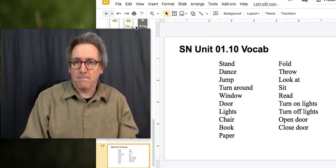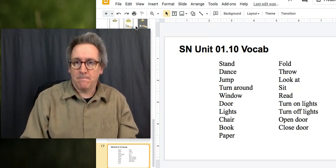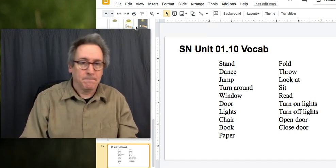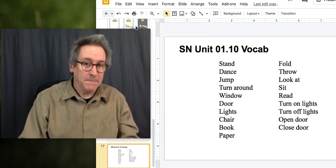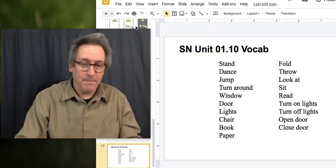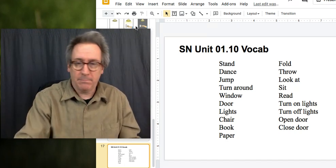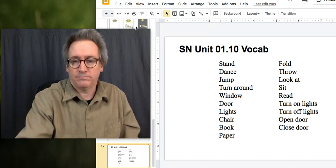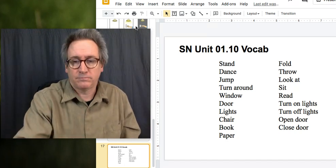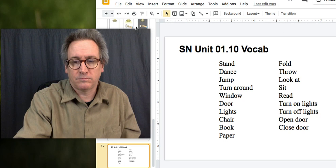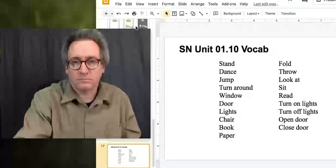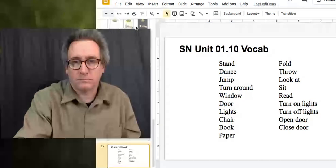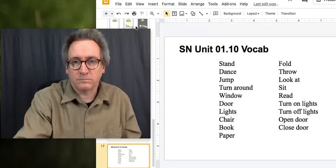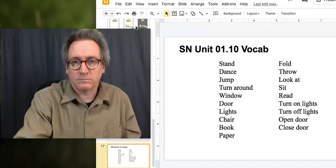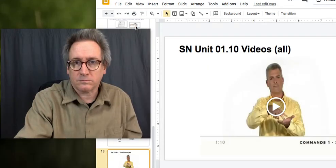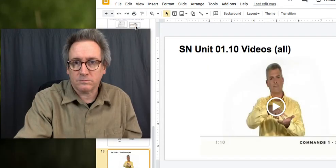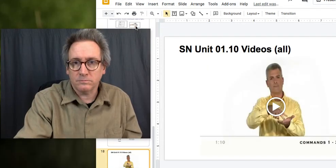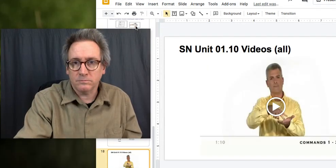Yep.